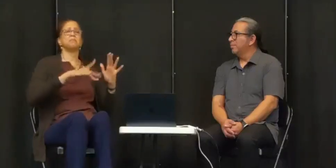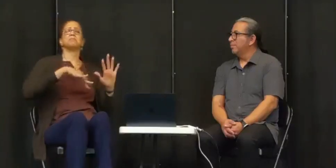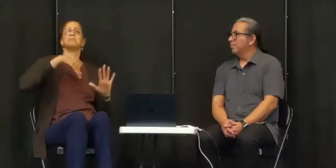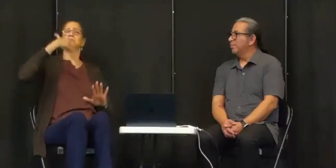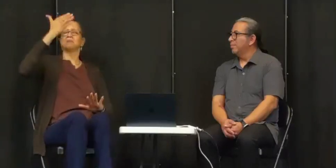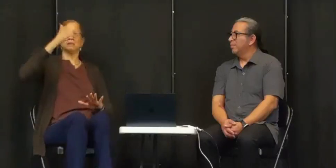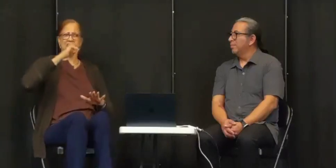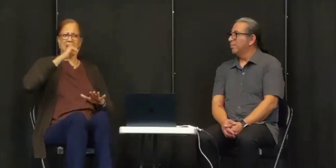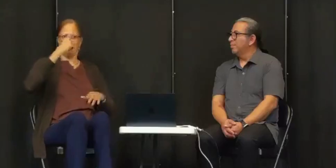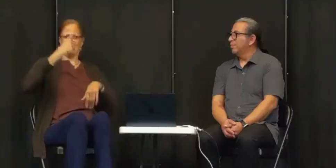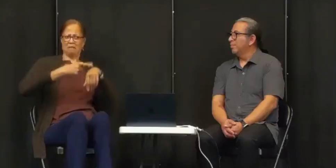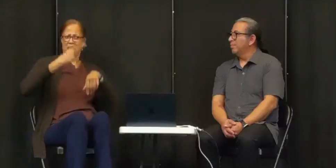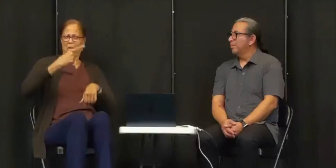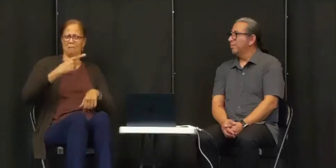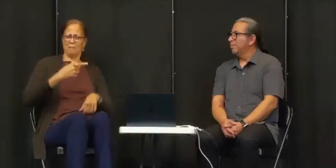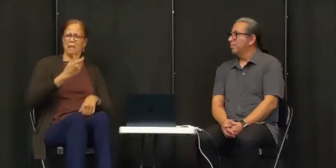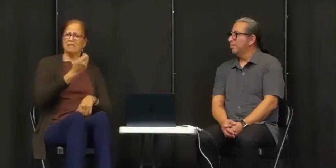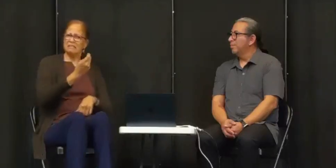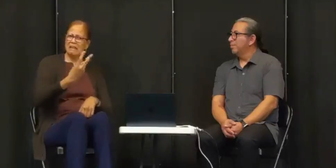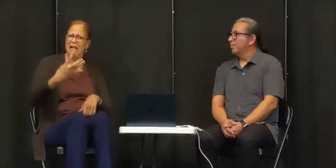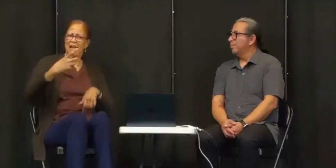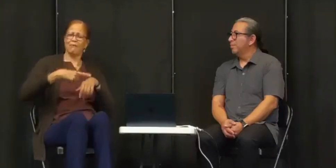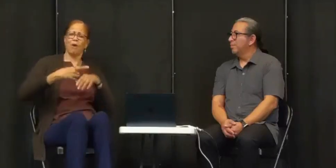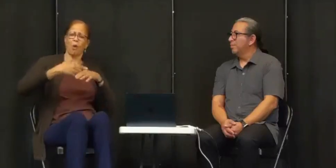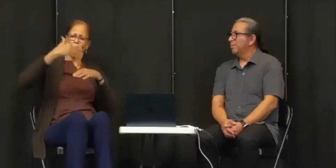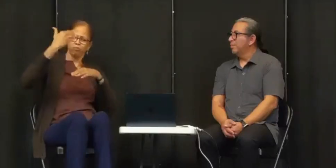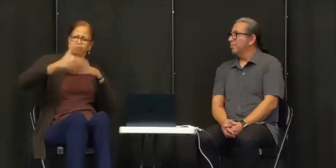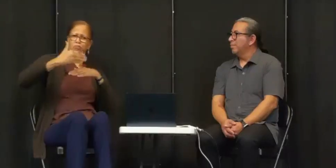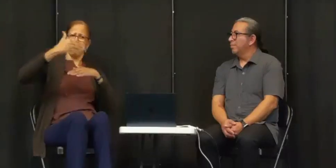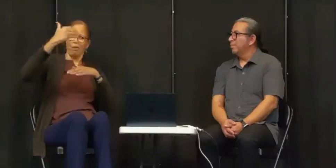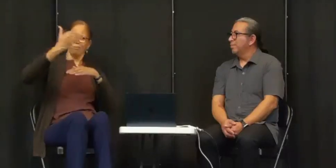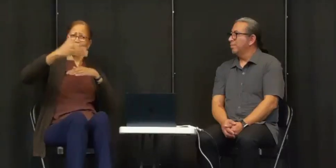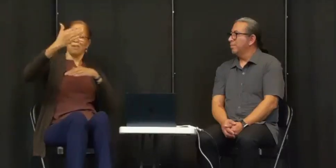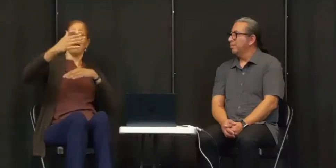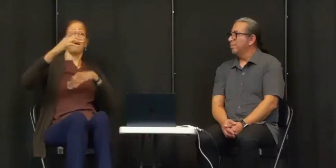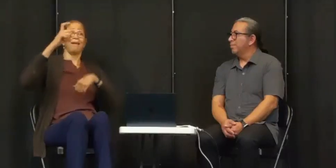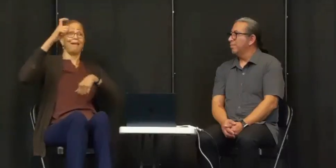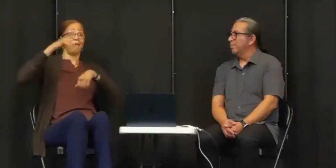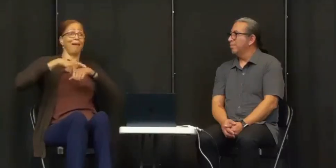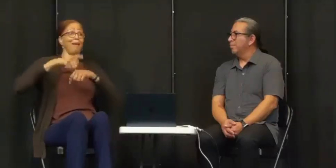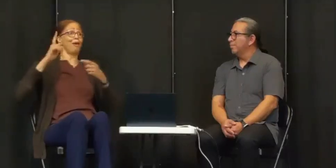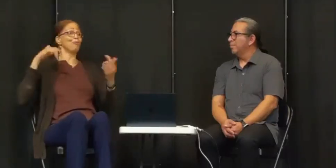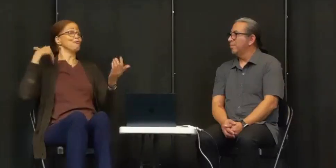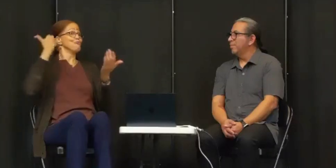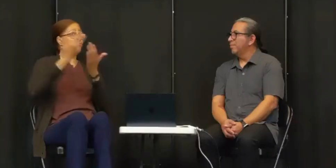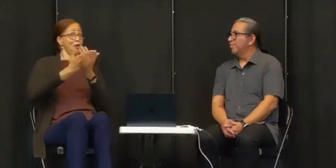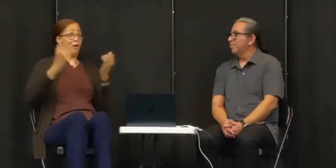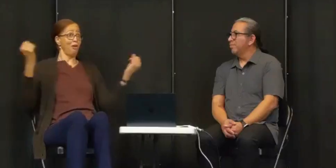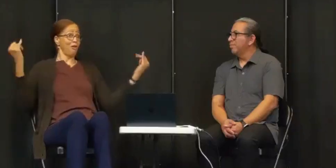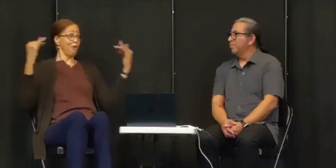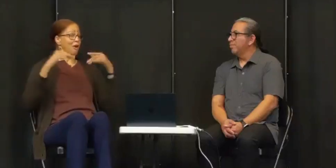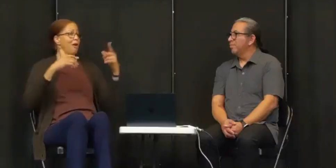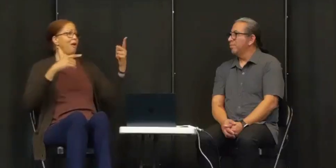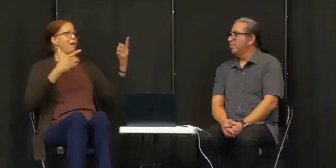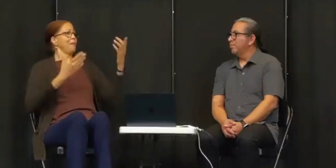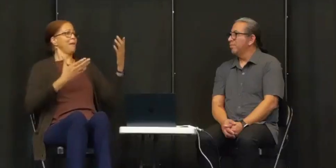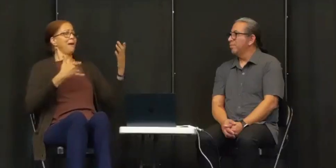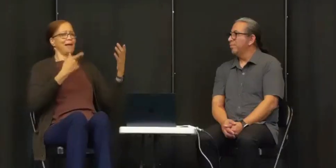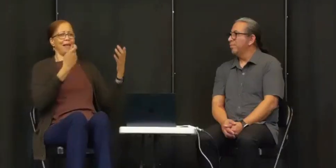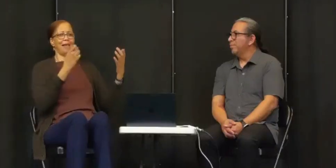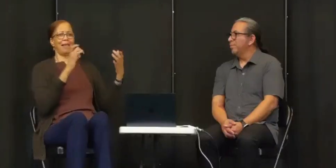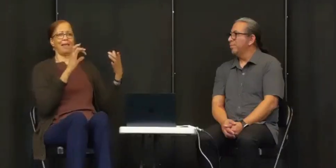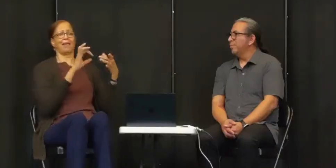connection. And it doesn't have to be every time, you know, every day, you know, periodically. And then when you